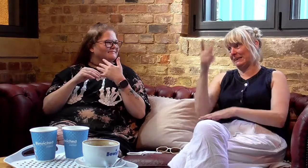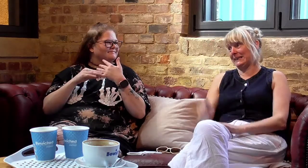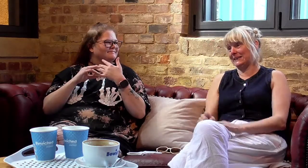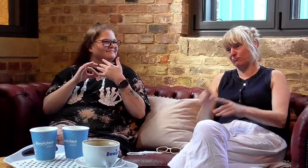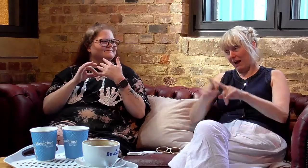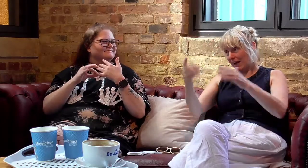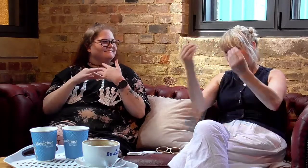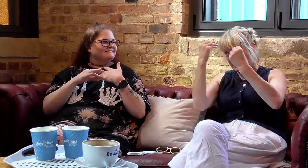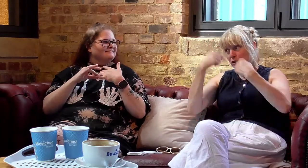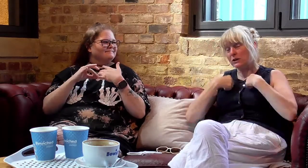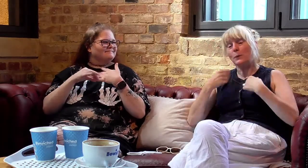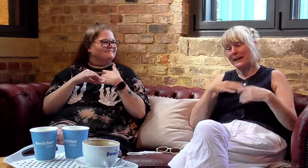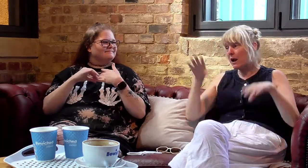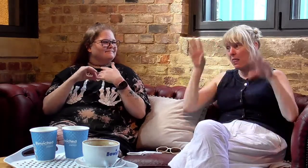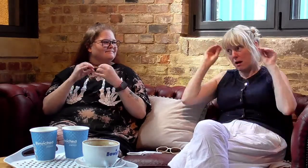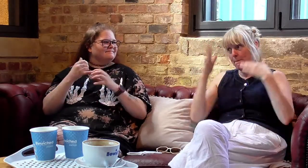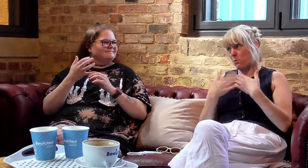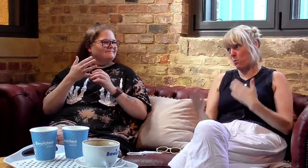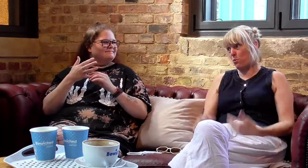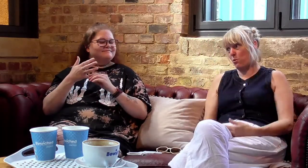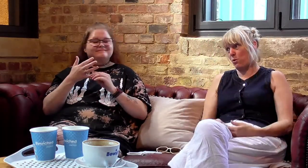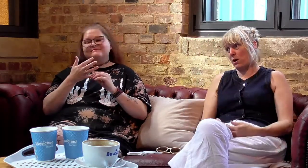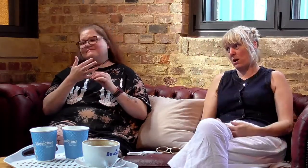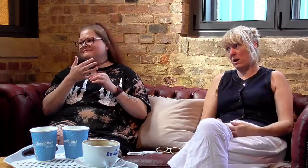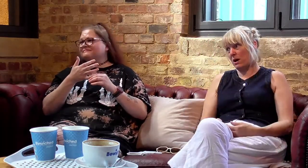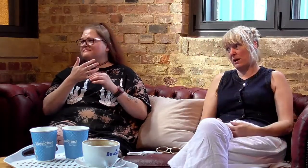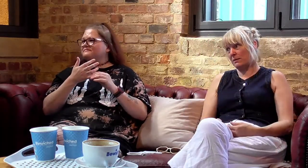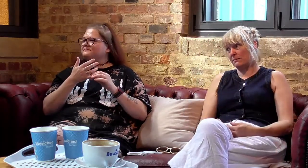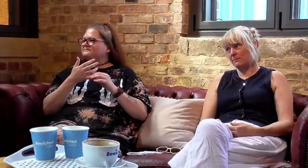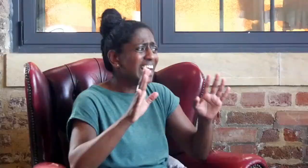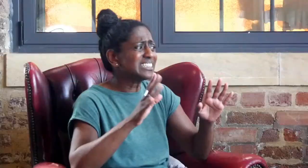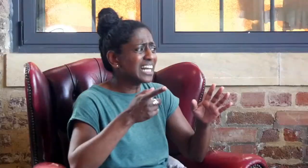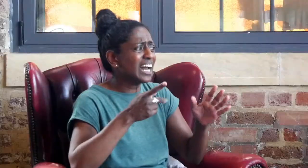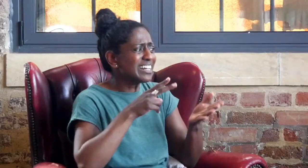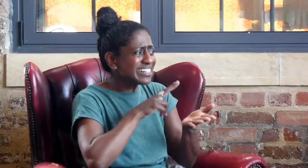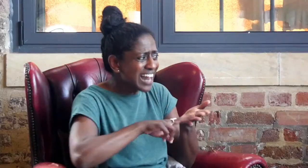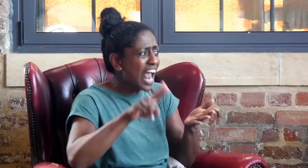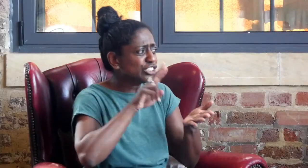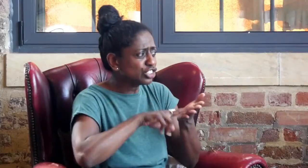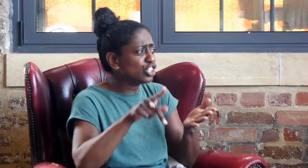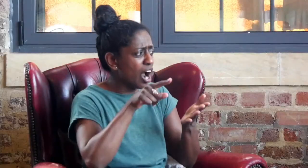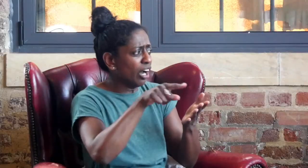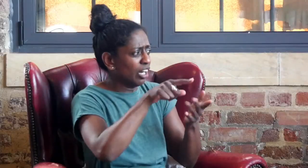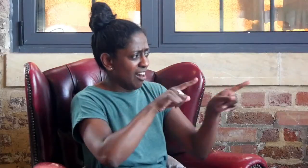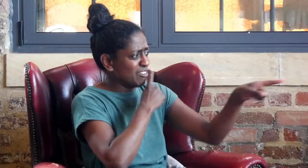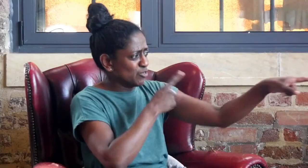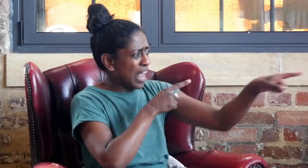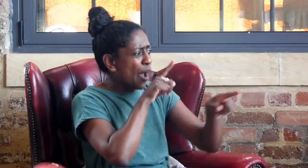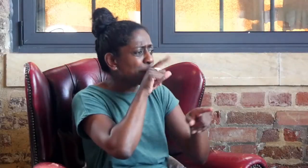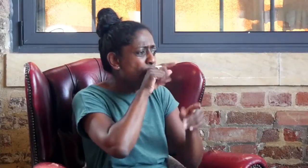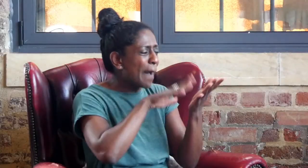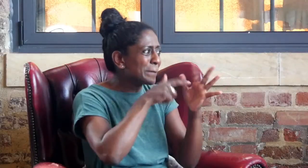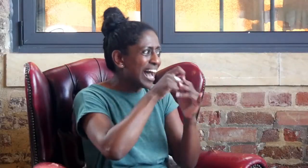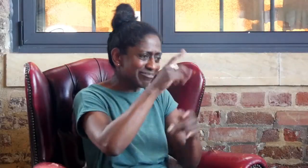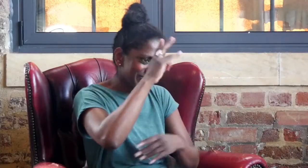the lorries and buses going Well, past? We need to learn more from trees, don't we? Oh, it's amazing, isn't it? It's such a natural